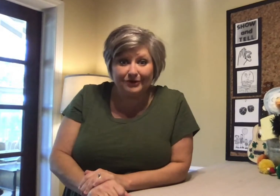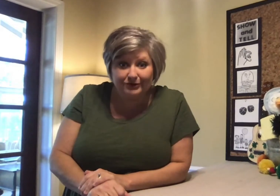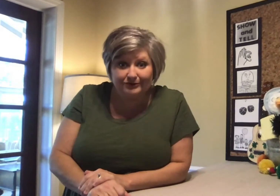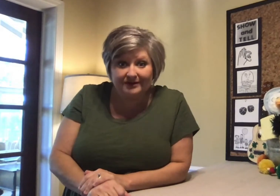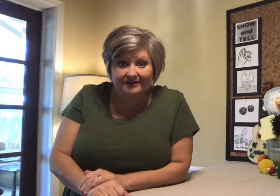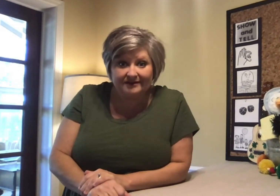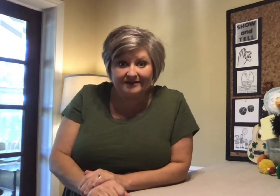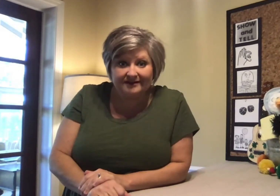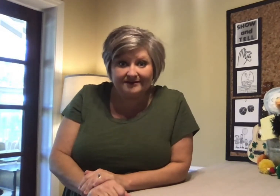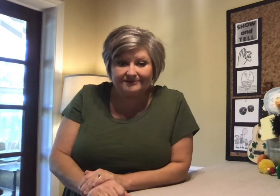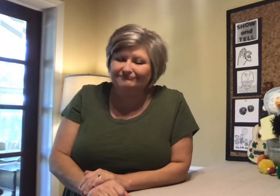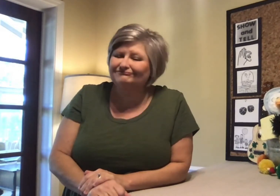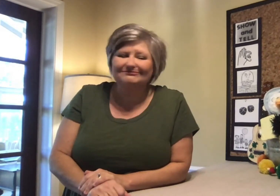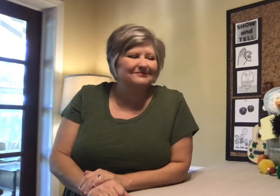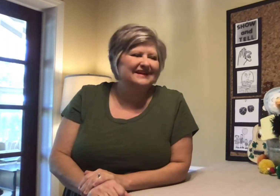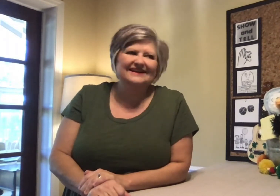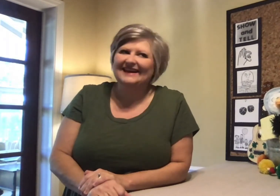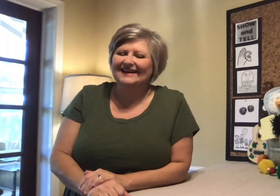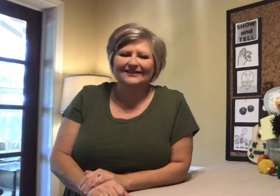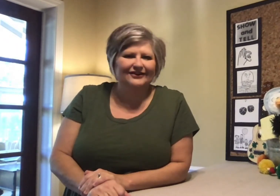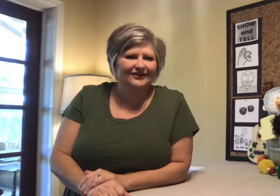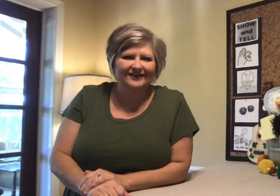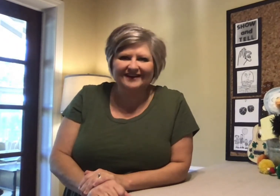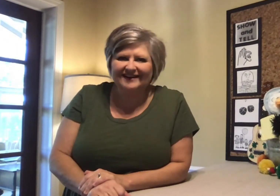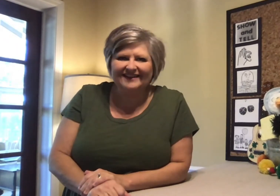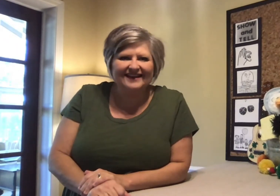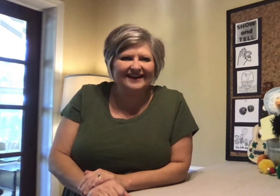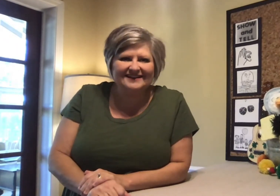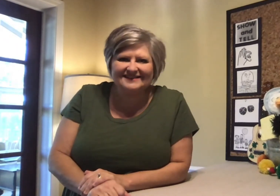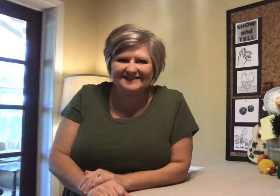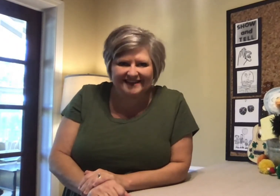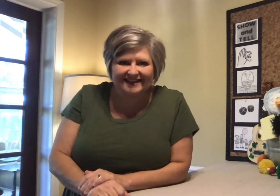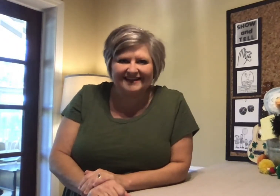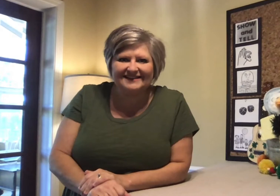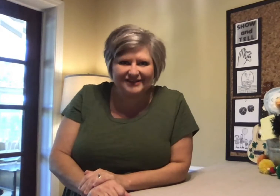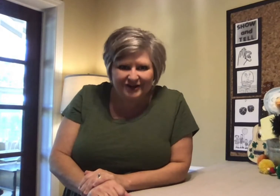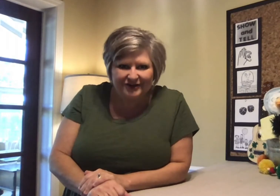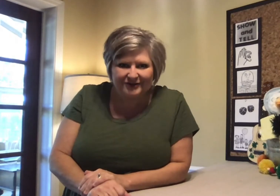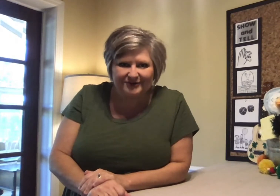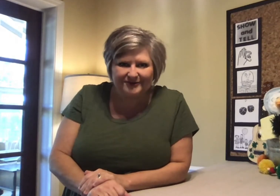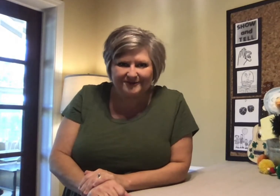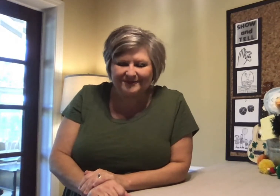moon? Me neither. That is silly too.